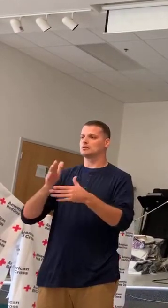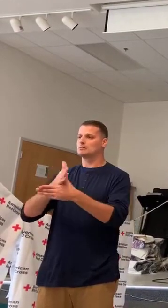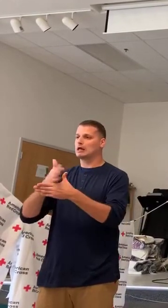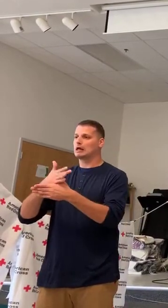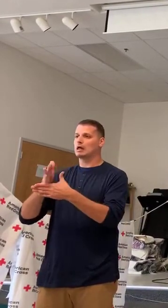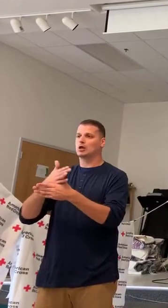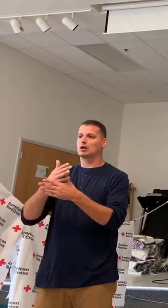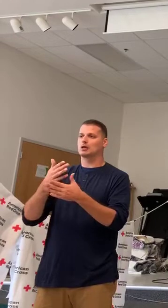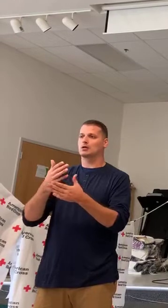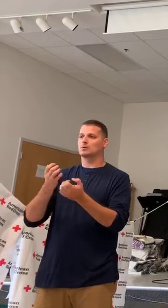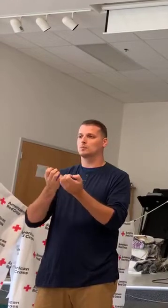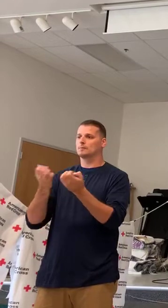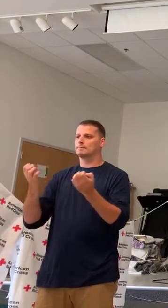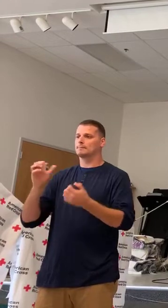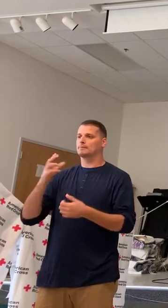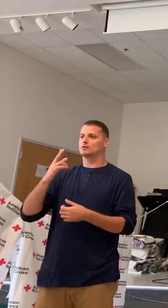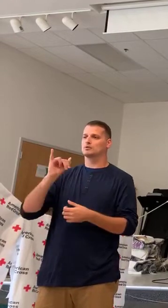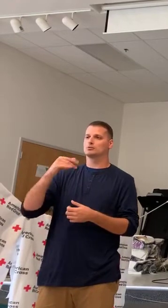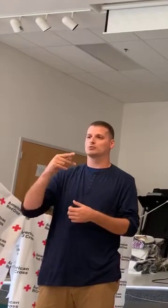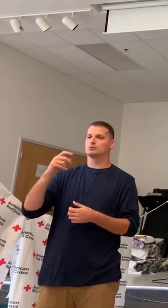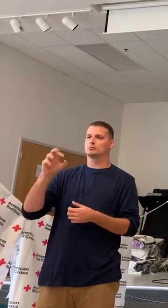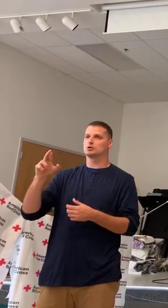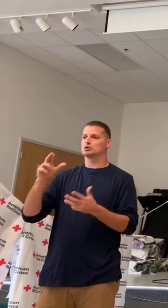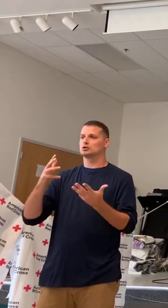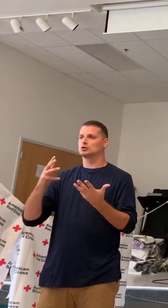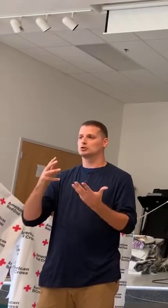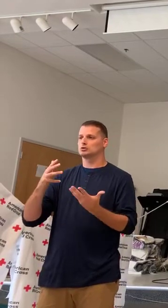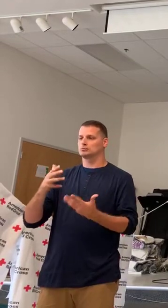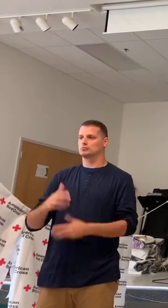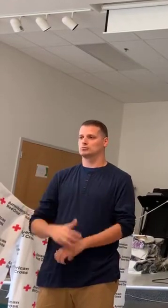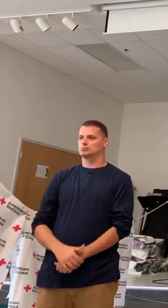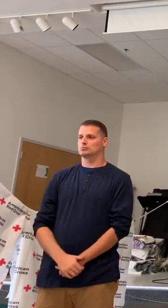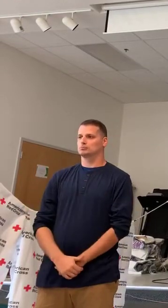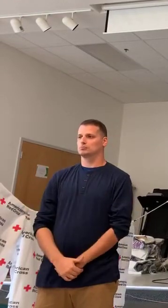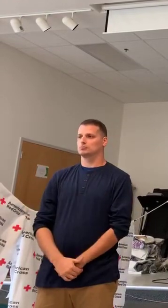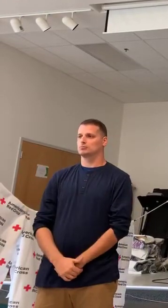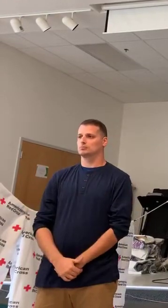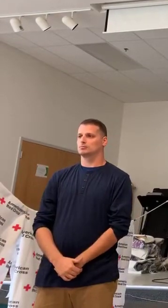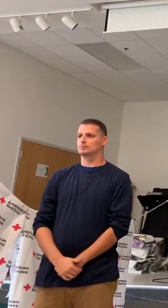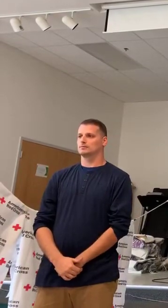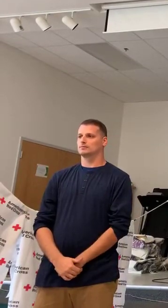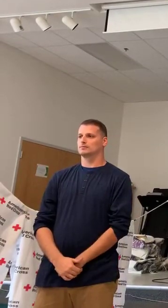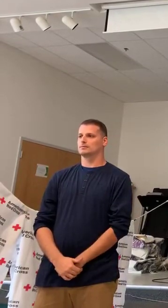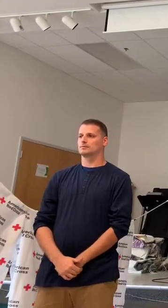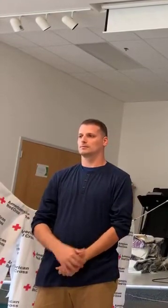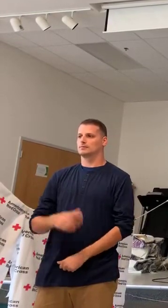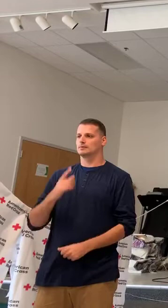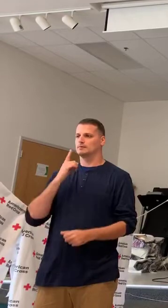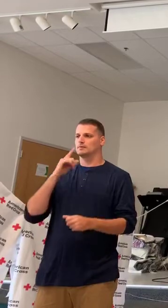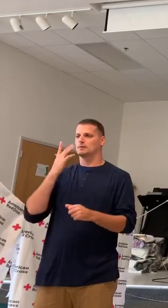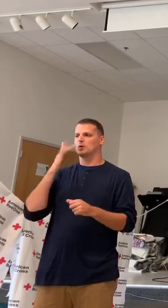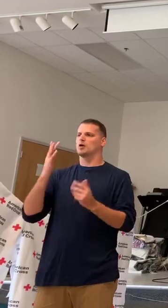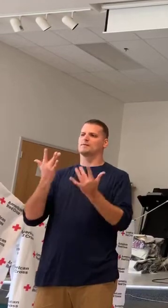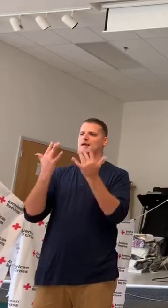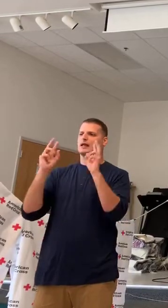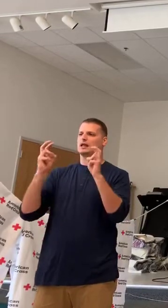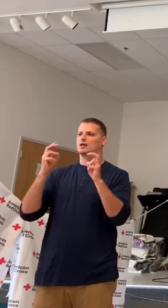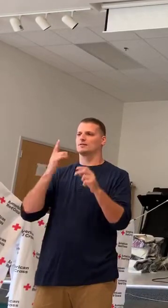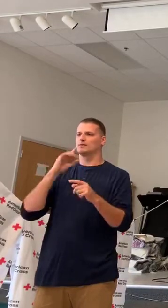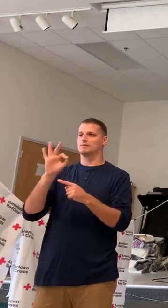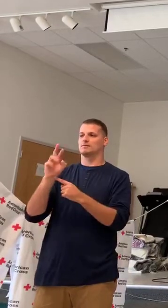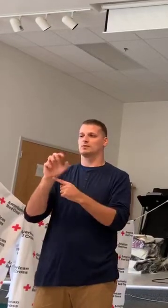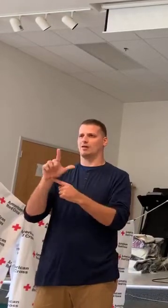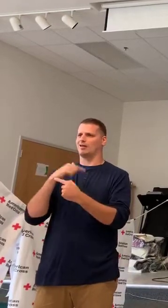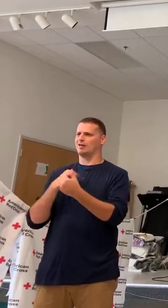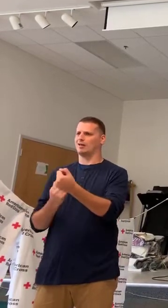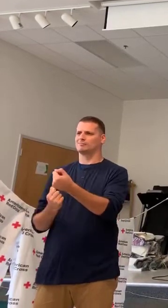chipper or some sort of force multiplier for firewising to remove fuels. And I'm a huge fan of that.